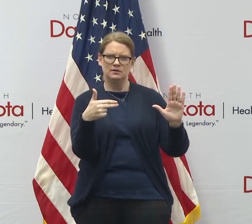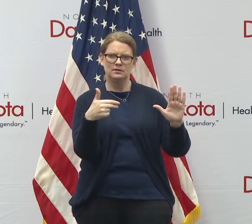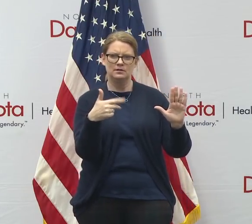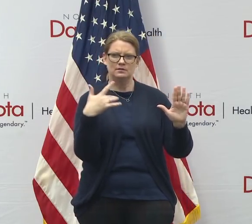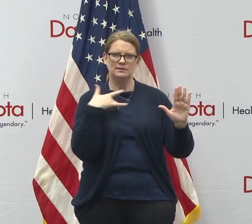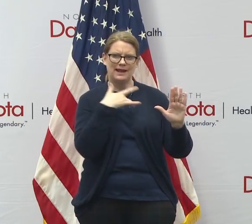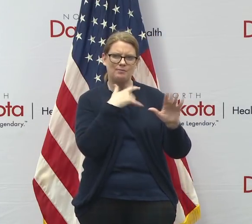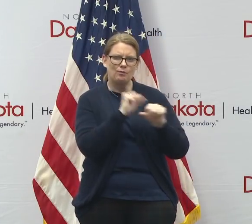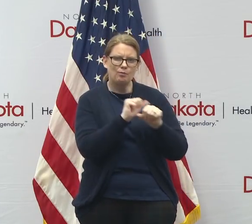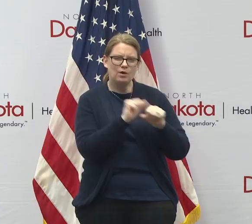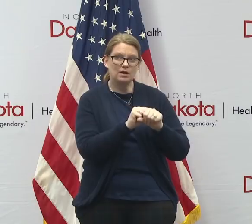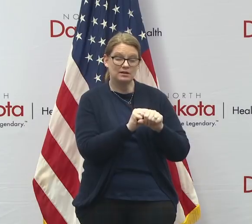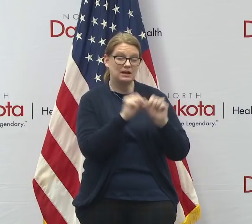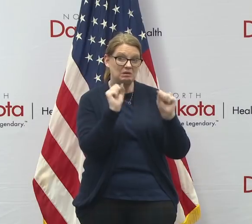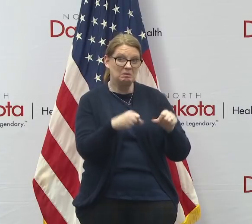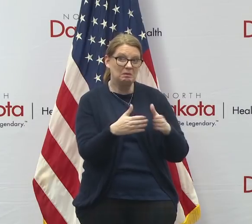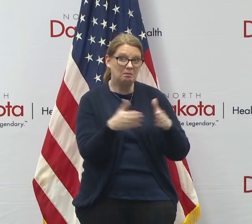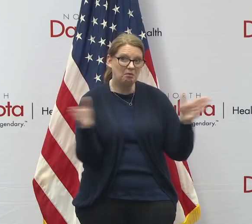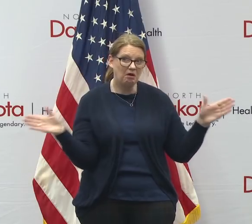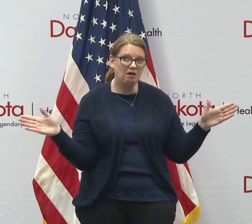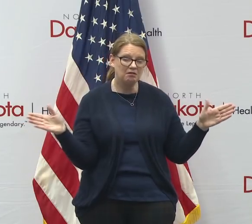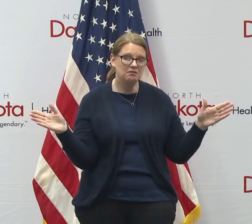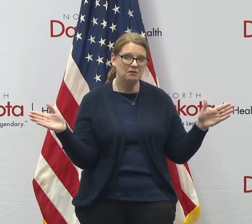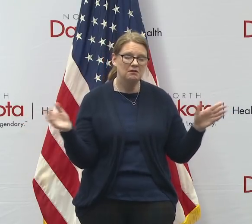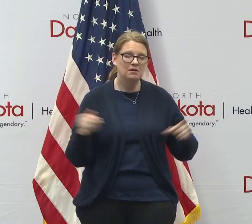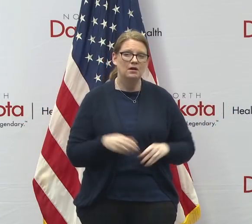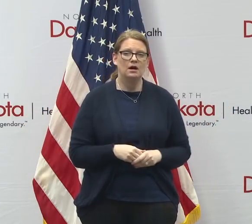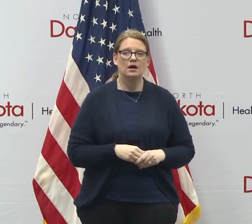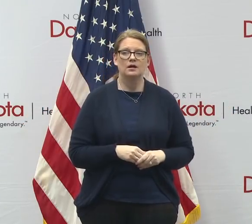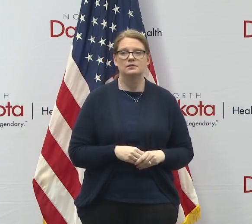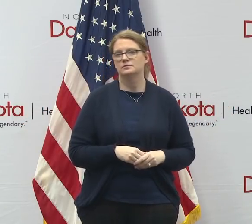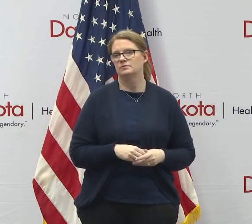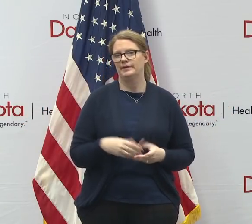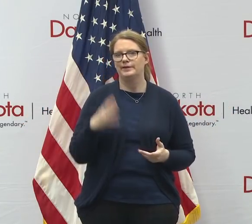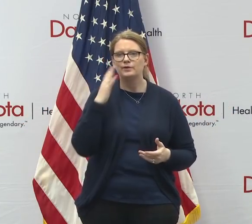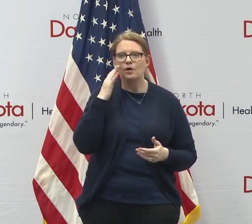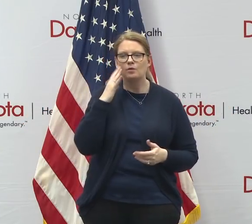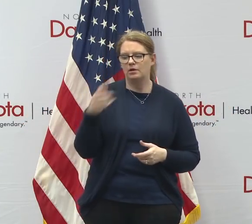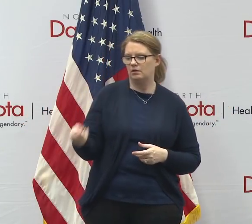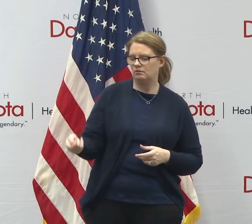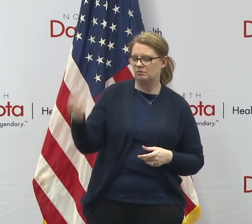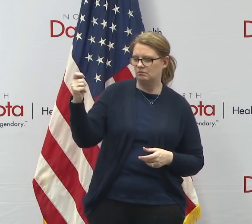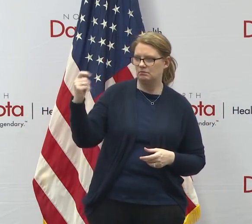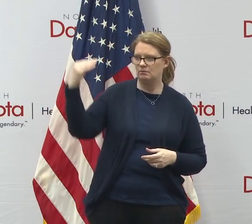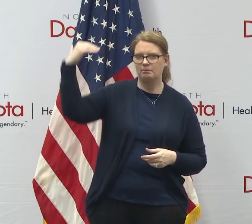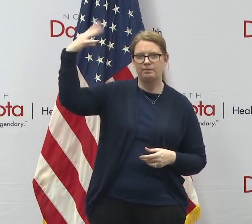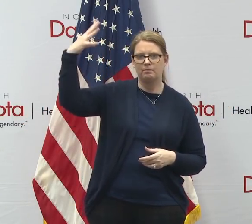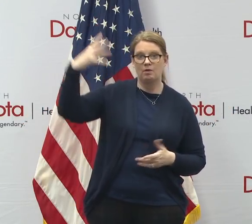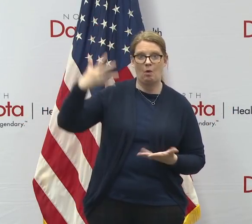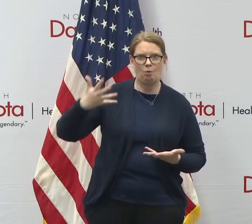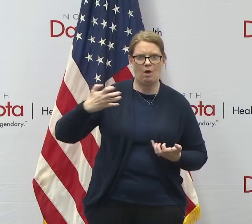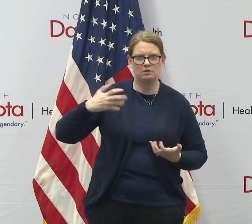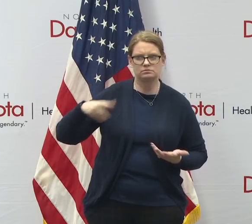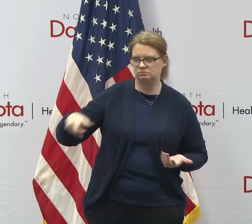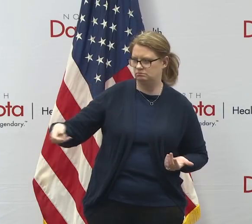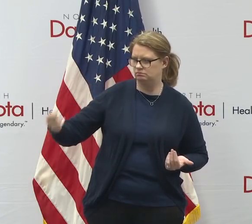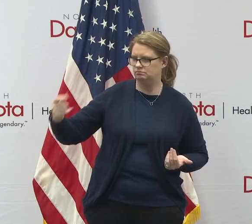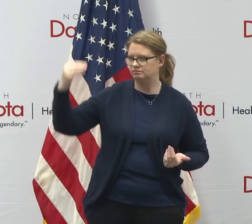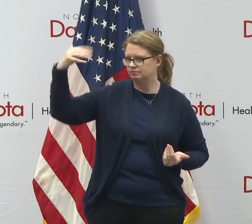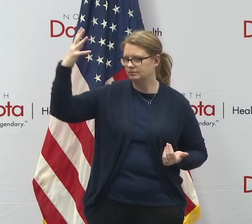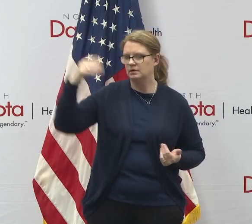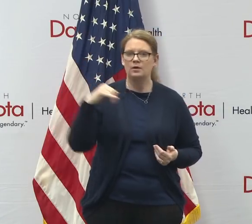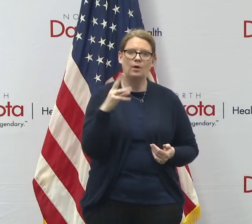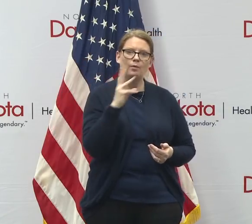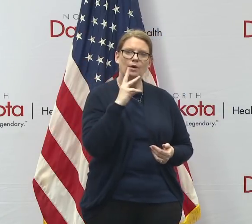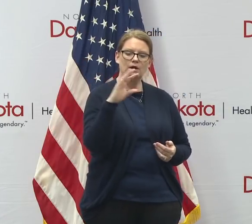and again, it can be pretty broad, because I think all of us, when we go to the light switch, we want electricity, to happen. When we go to the